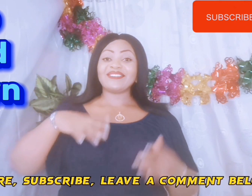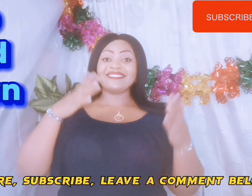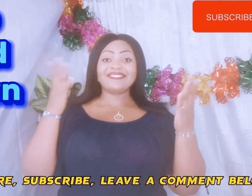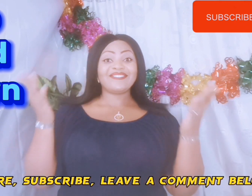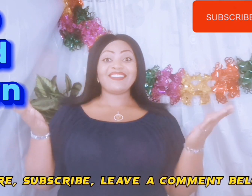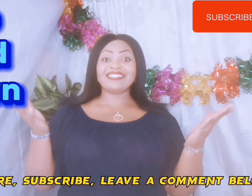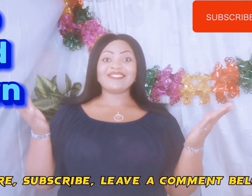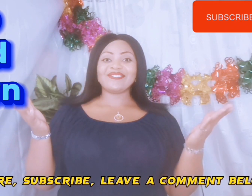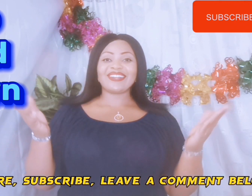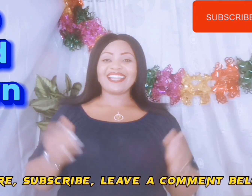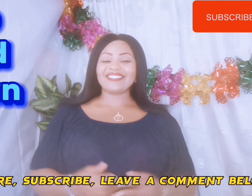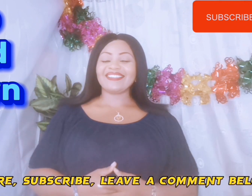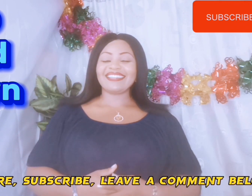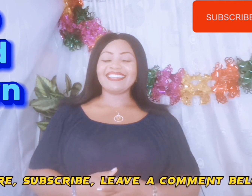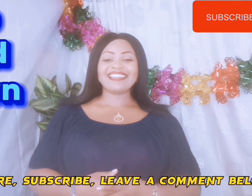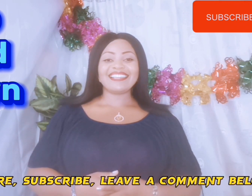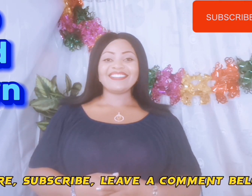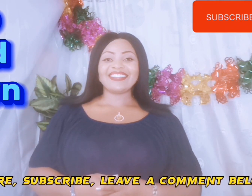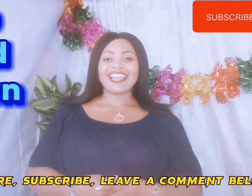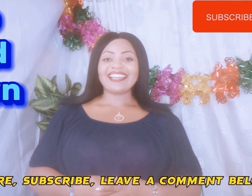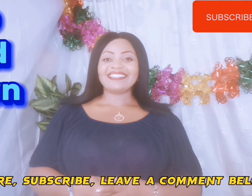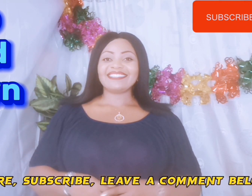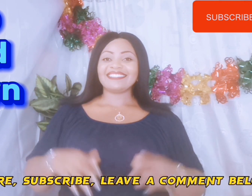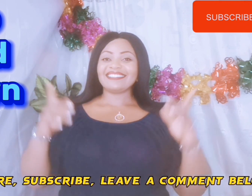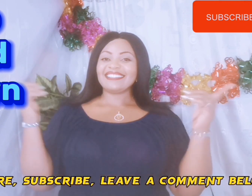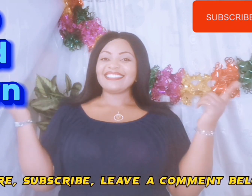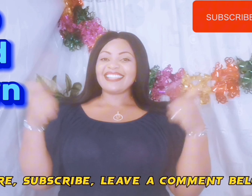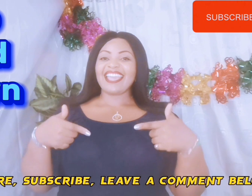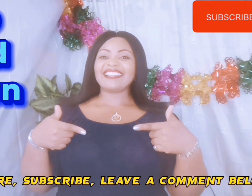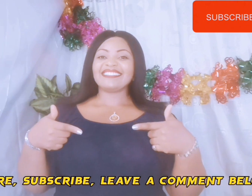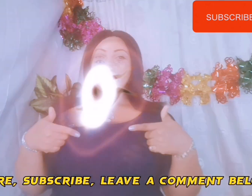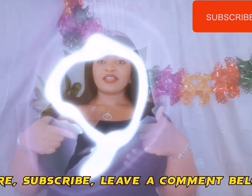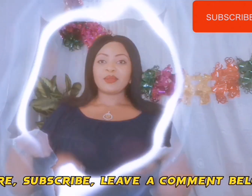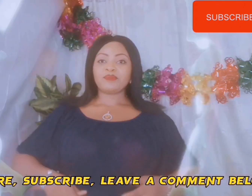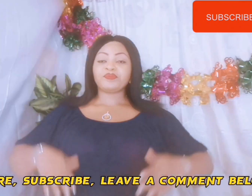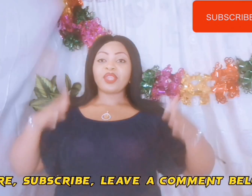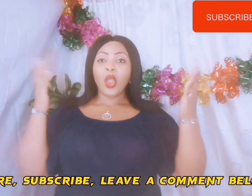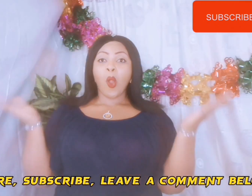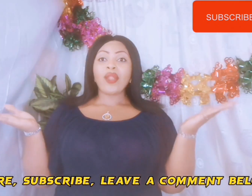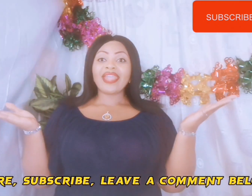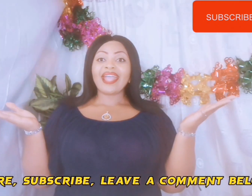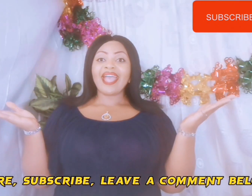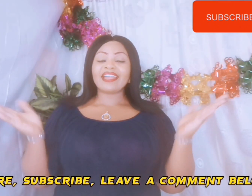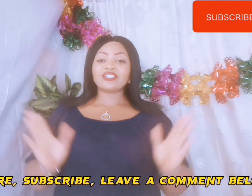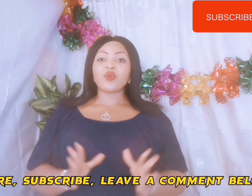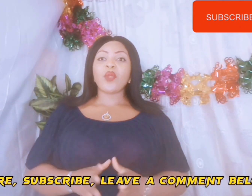down. Very simple. Okay, next.